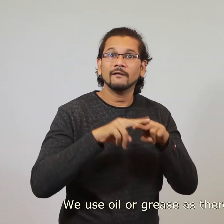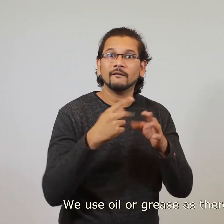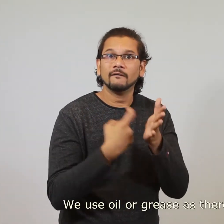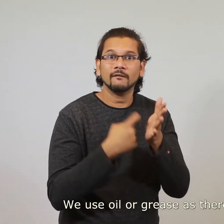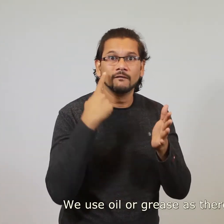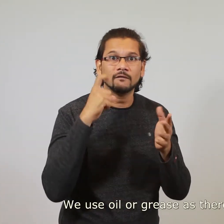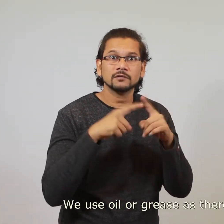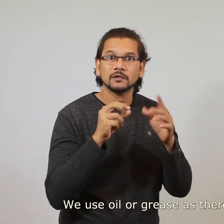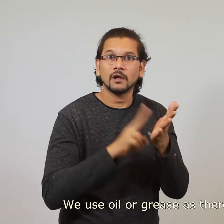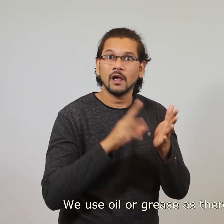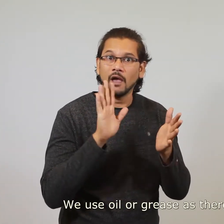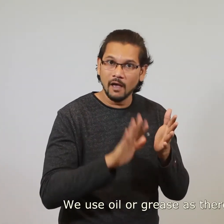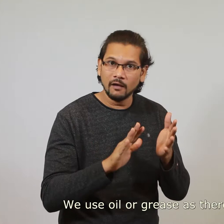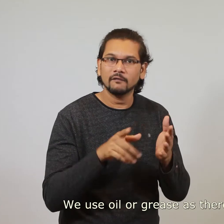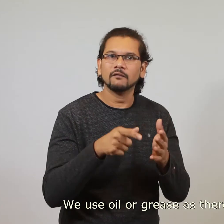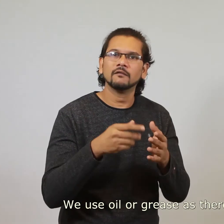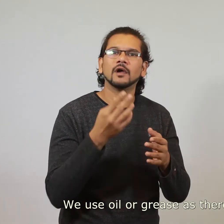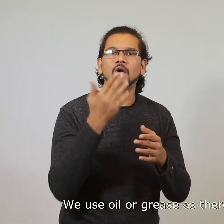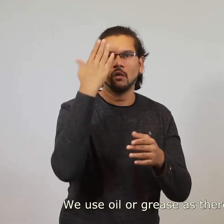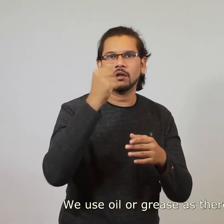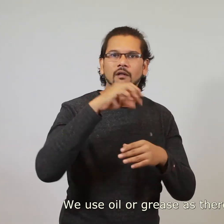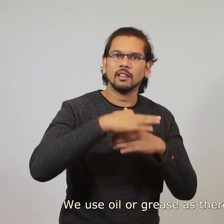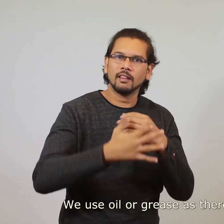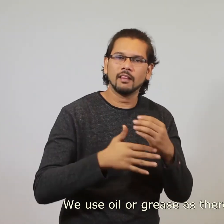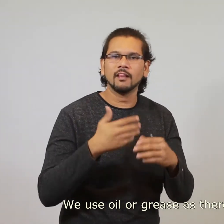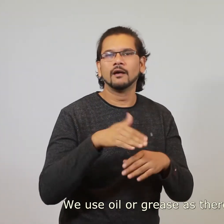We use oil or grease as there is friction.